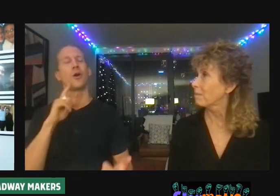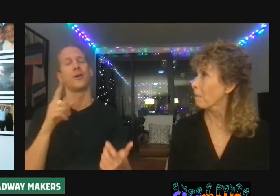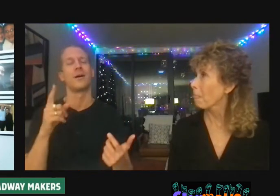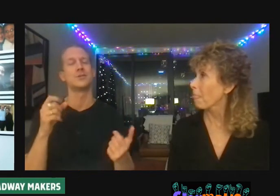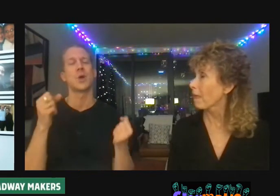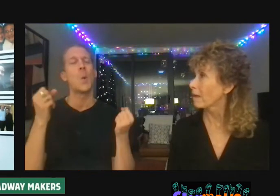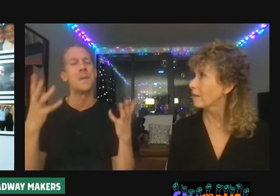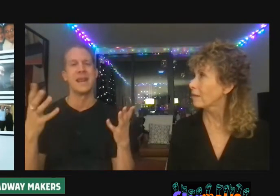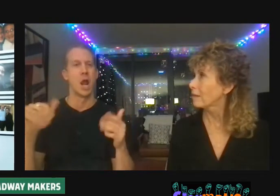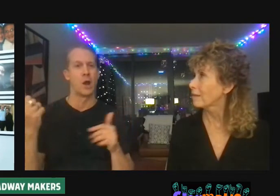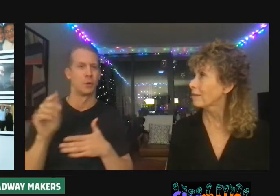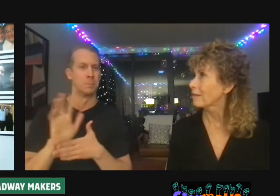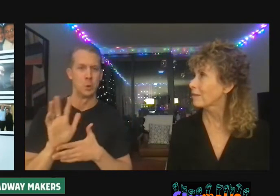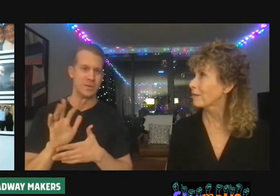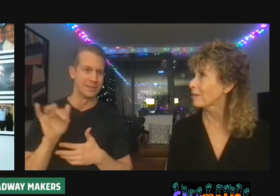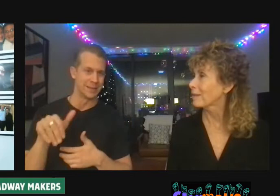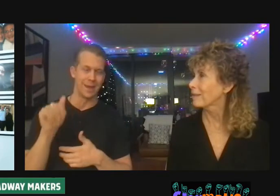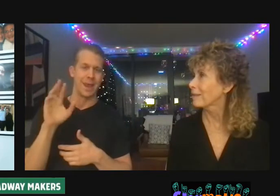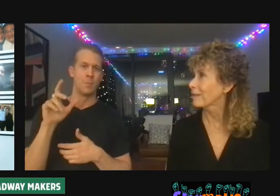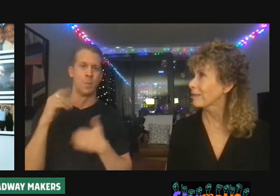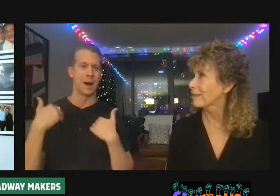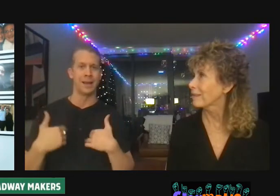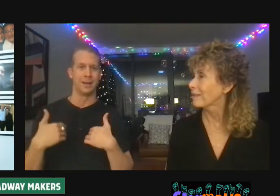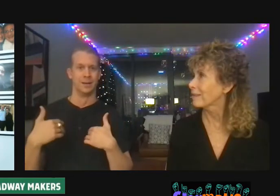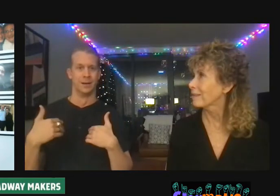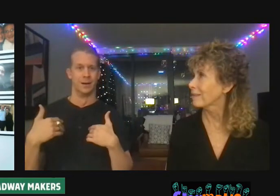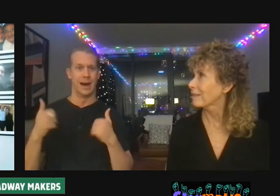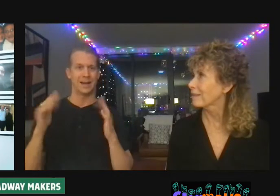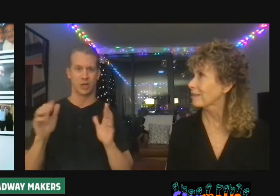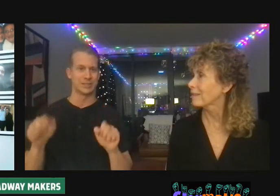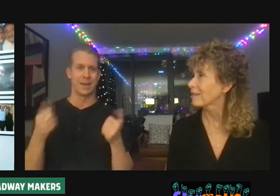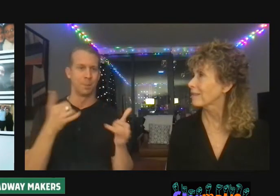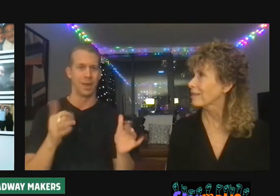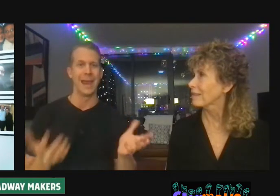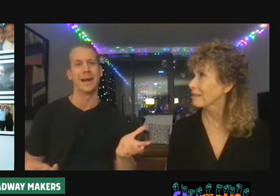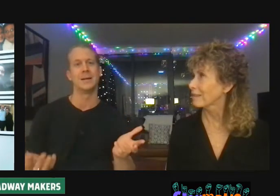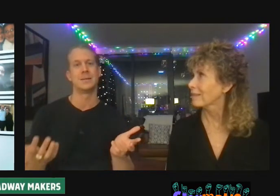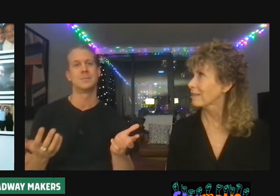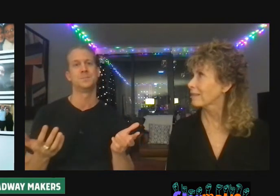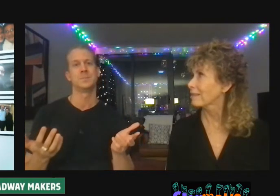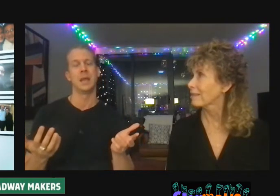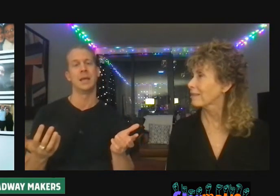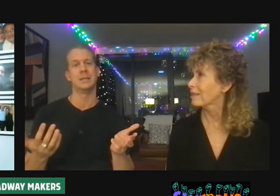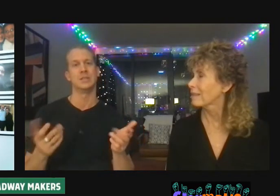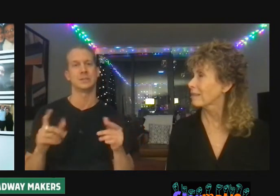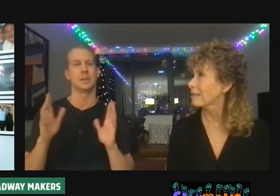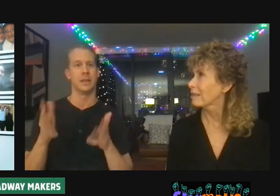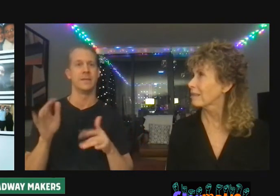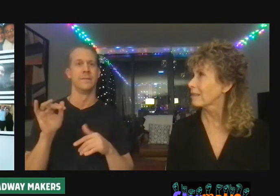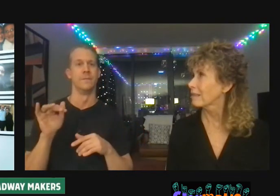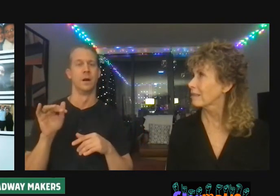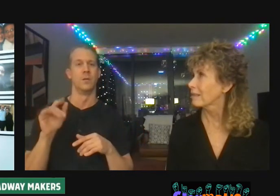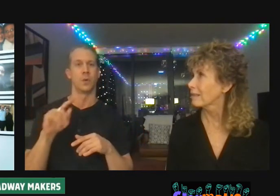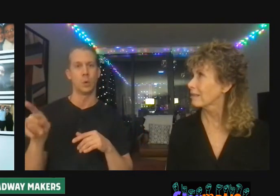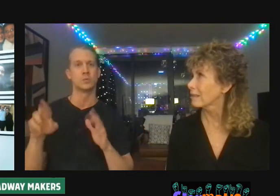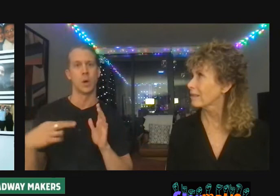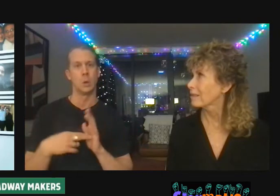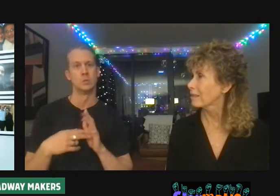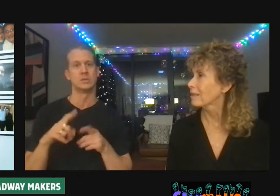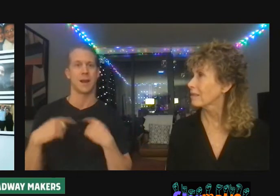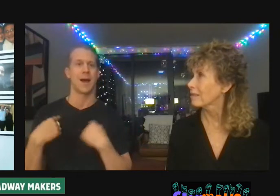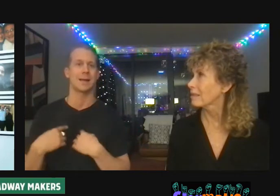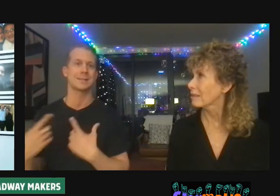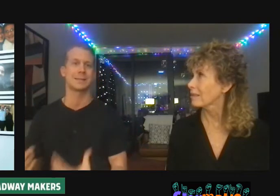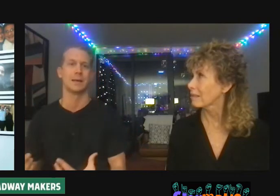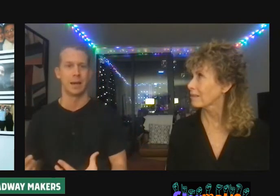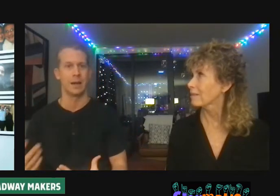there are so many other movies that able-bodied actors can play and just leave those